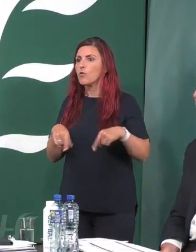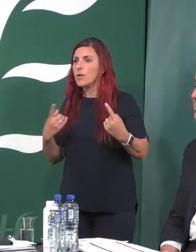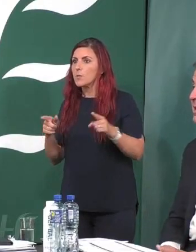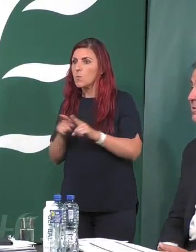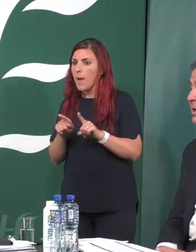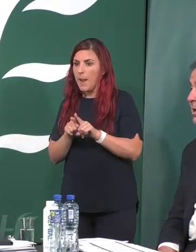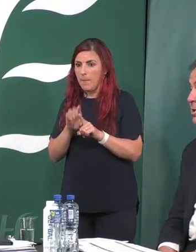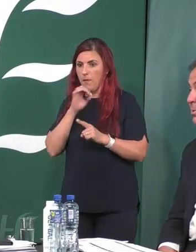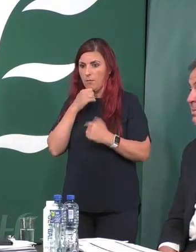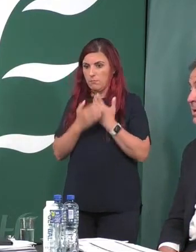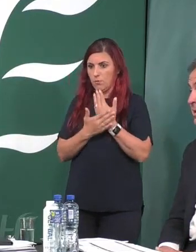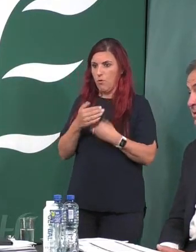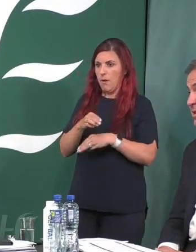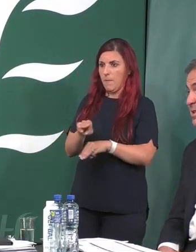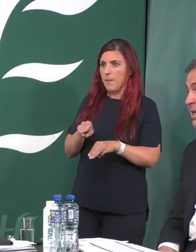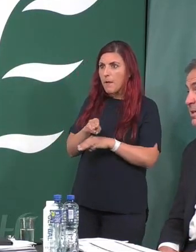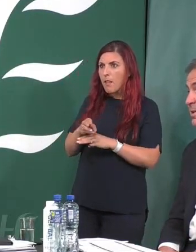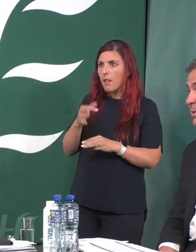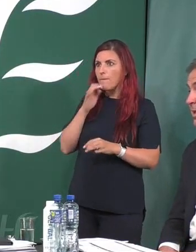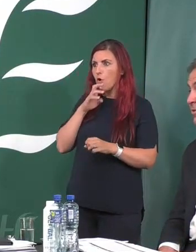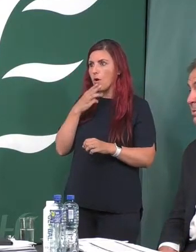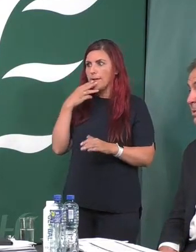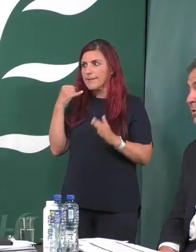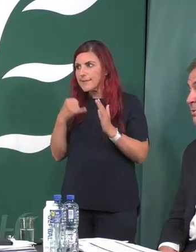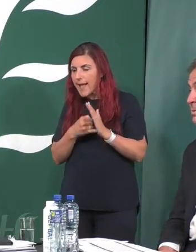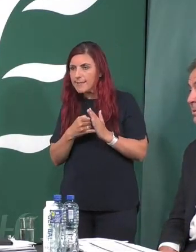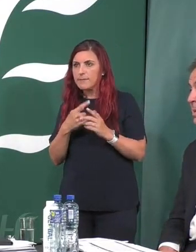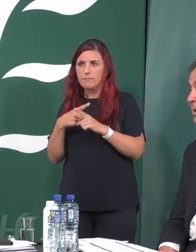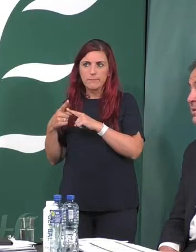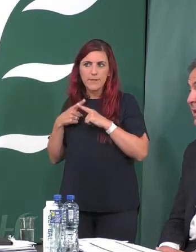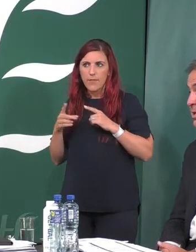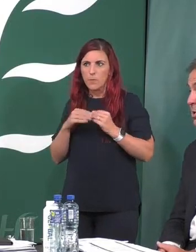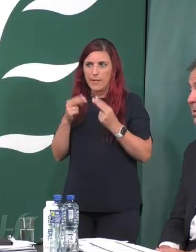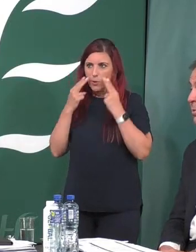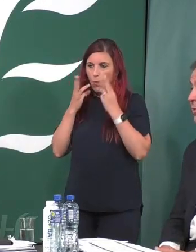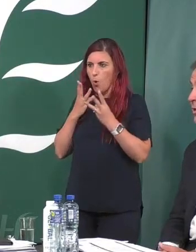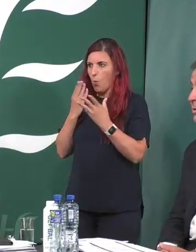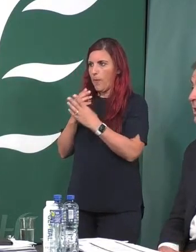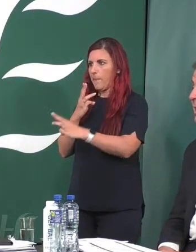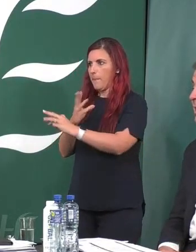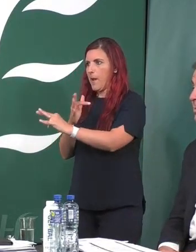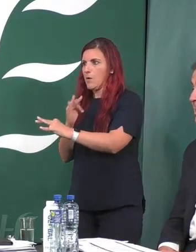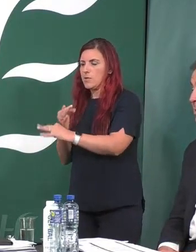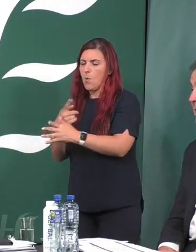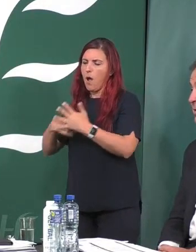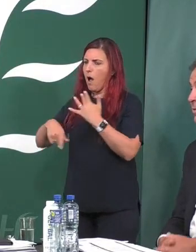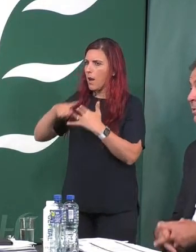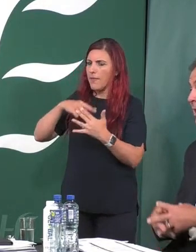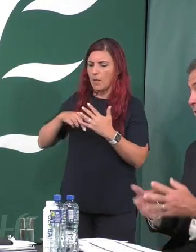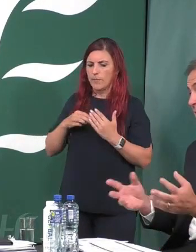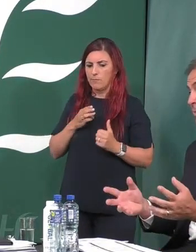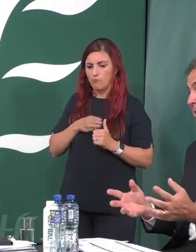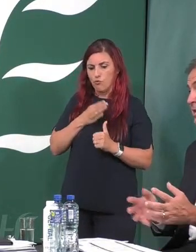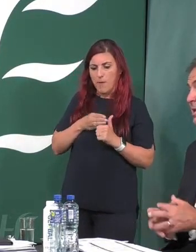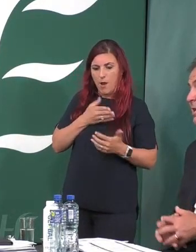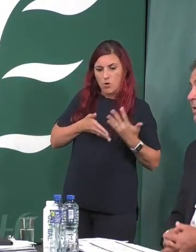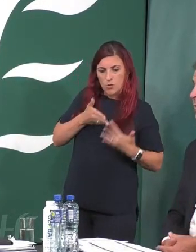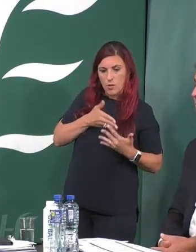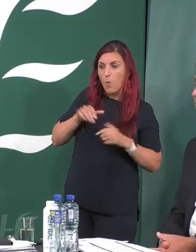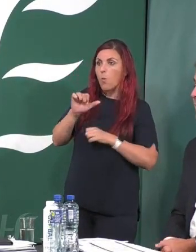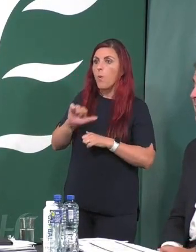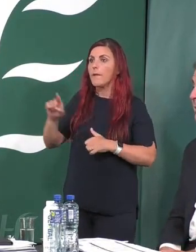as well in terms of young people, in terms of consent and so on, that have to be worked through as well with parents. So that's all been worked through in preparation for whatever NIAC